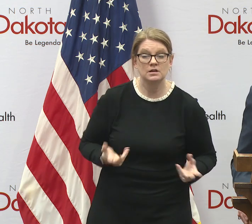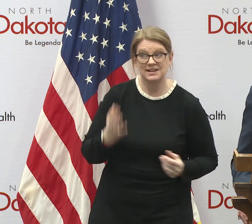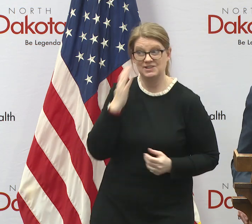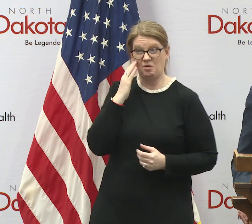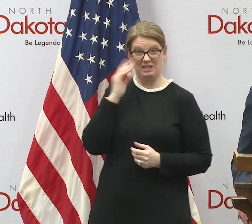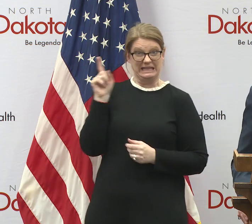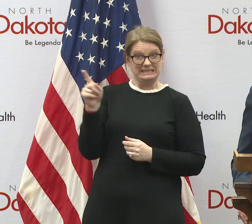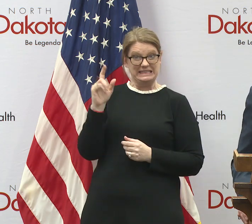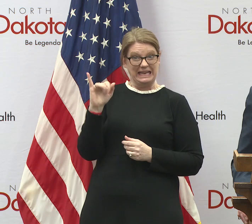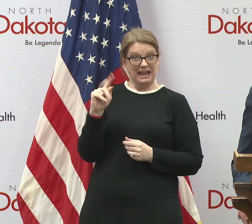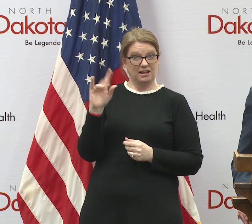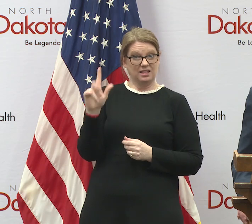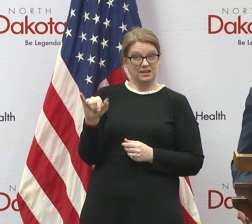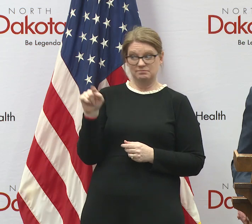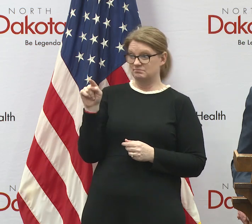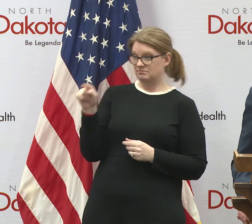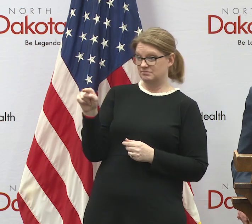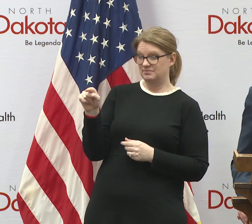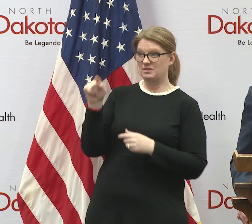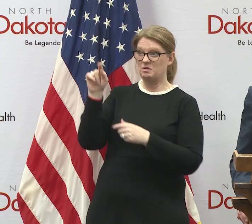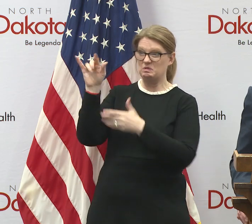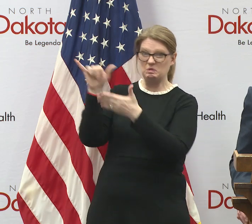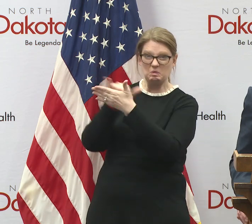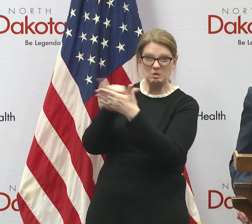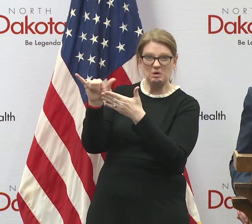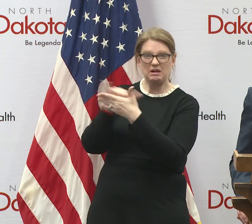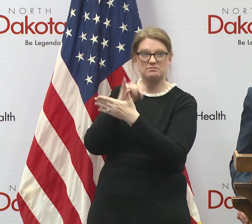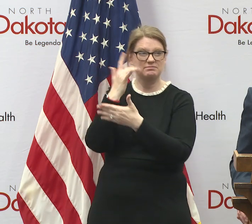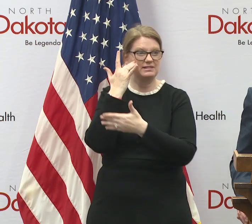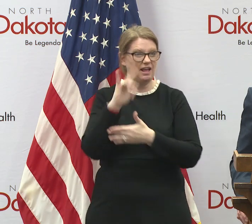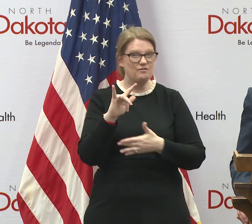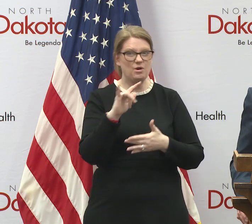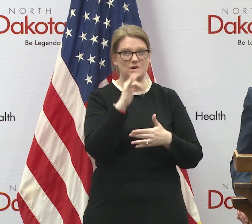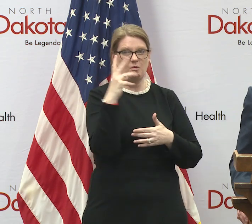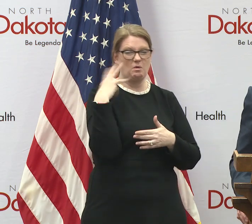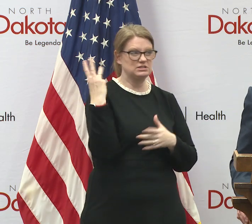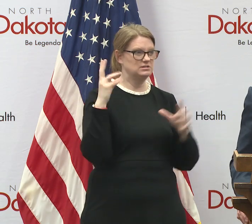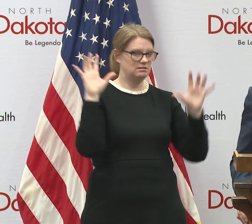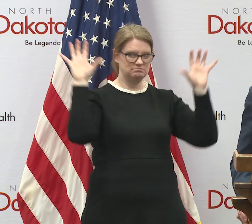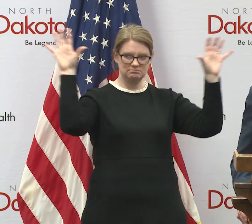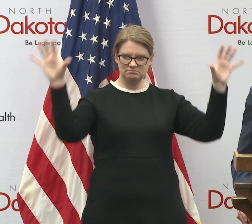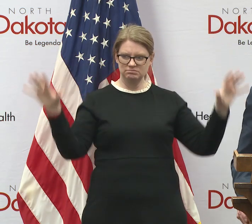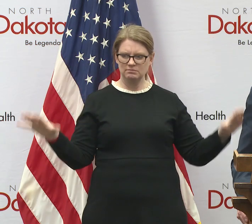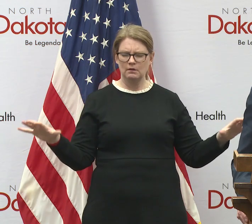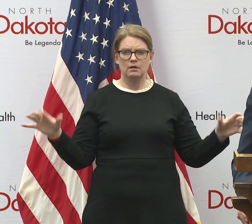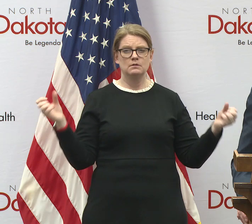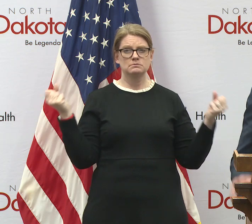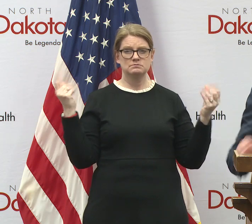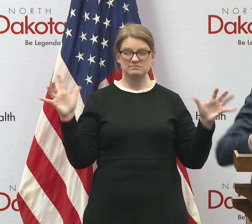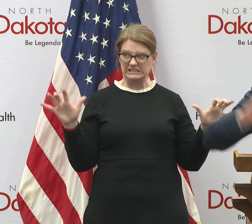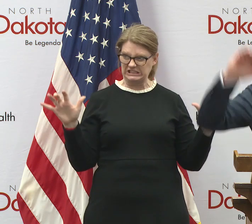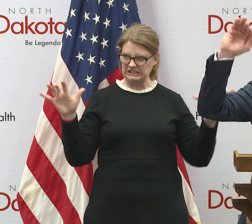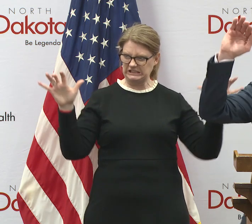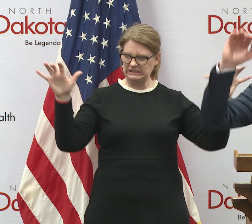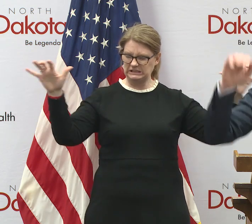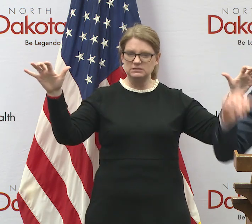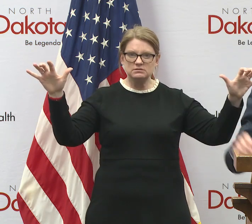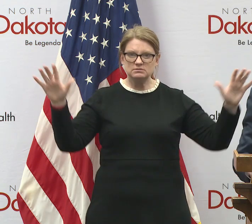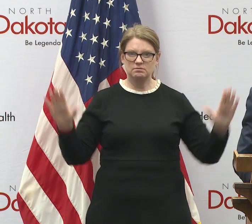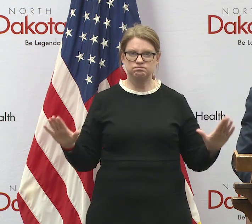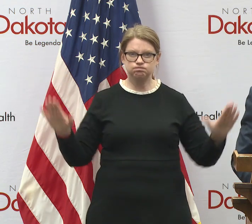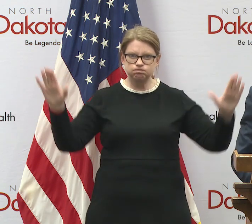Italy, where New York, California, Washington, so many cases so quickly as